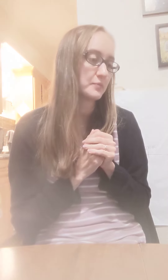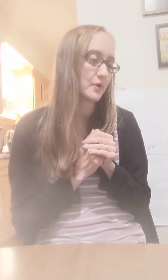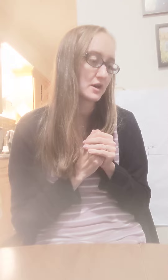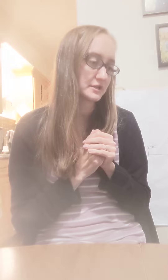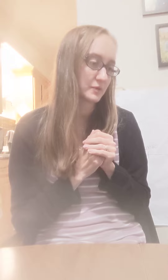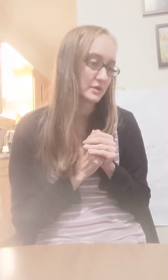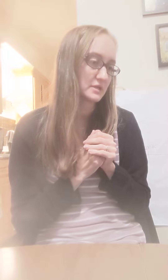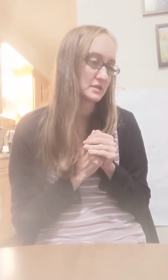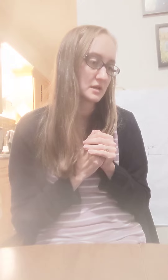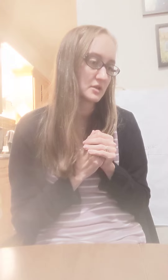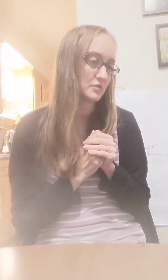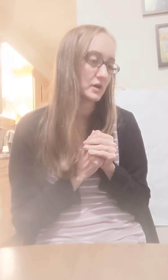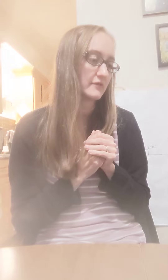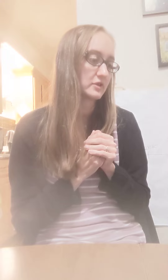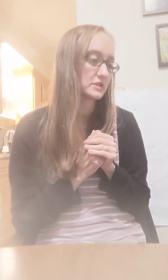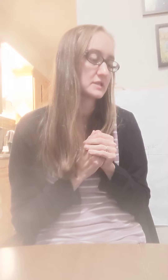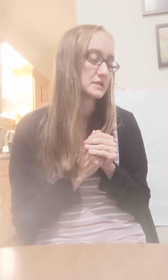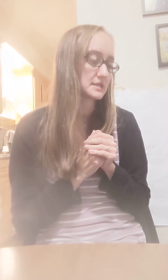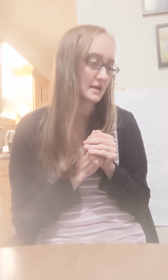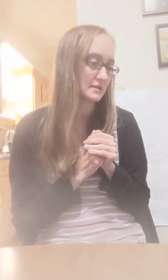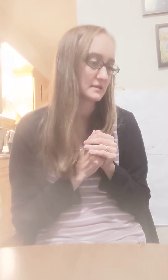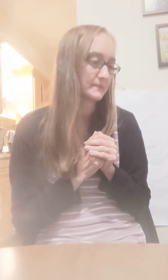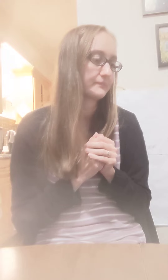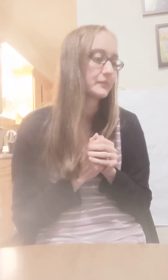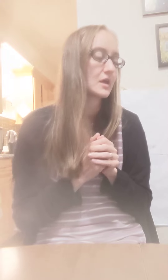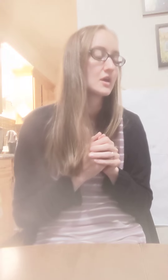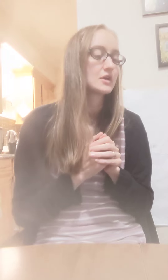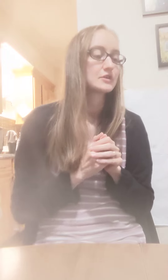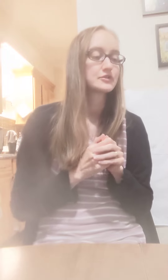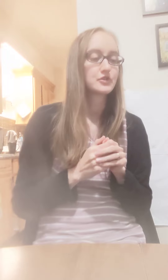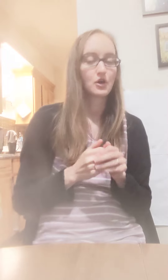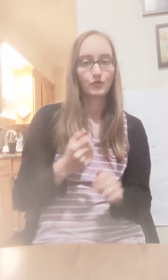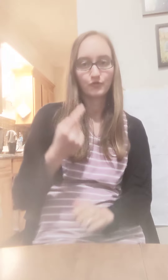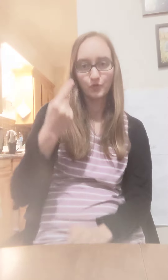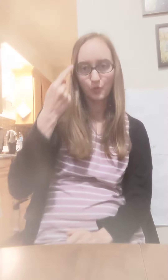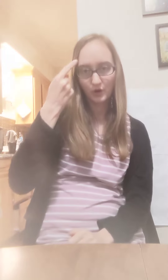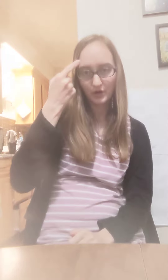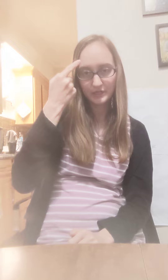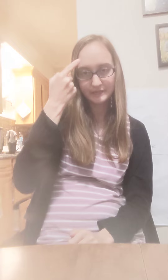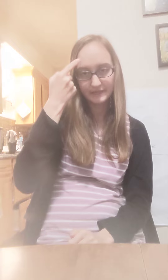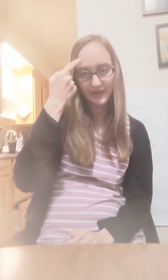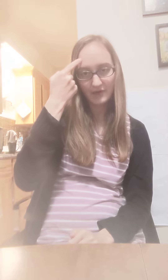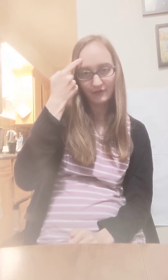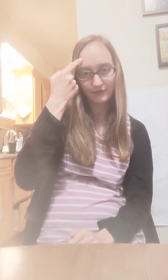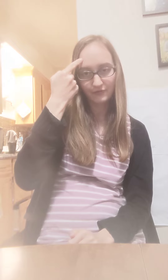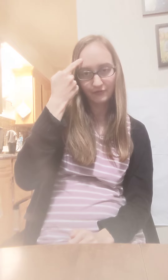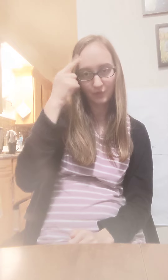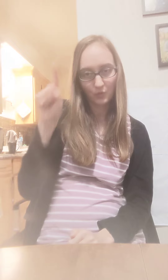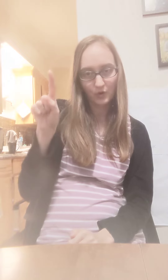prosperous, and then you will have good success, so four is like that, four,